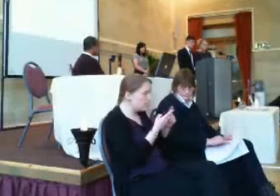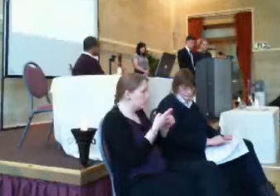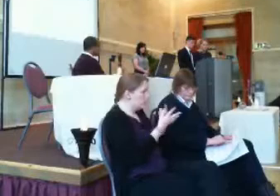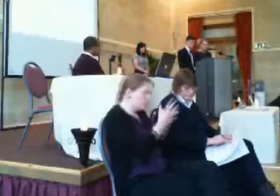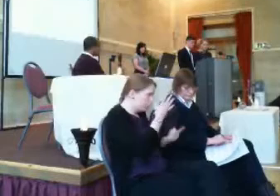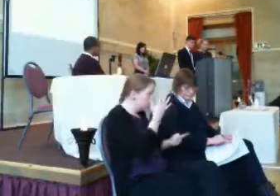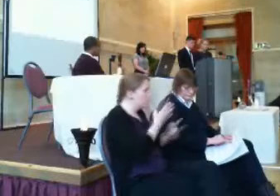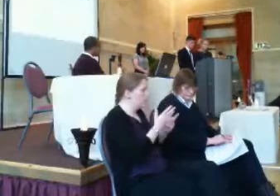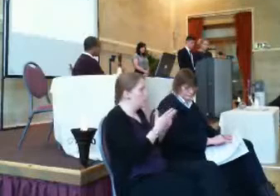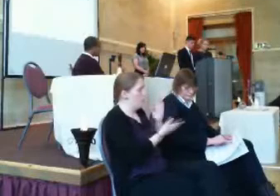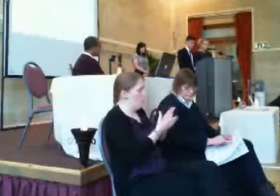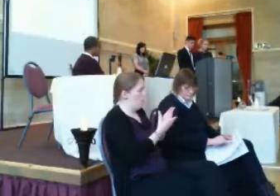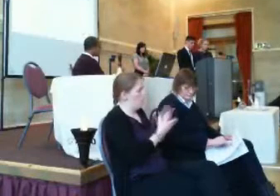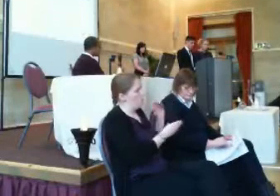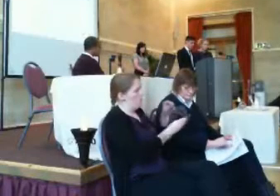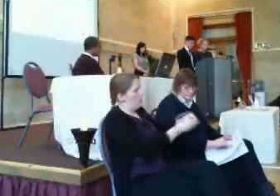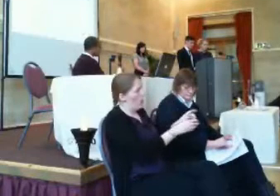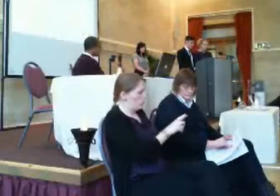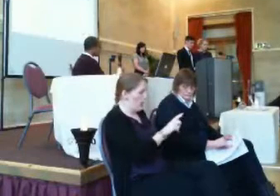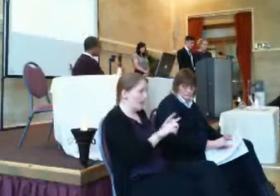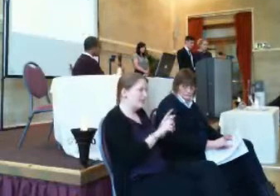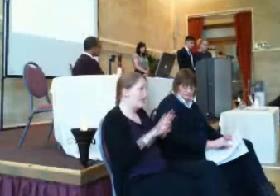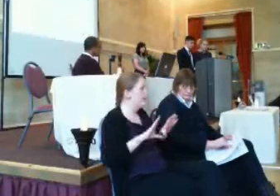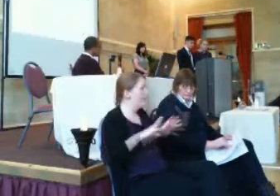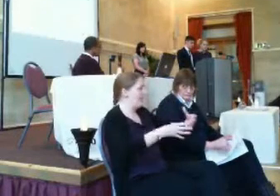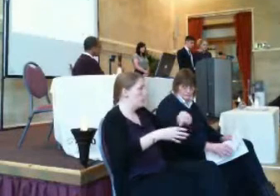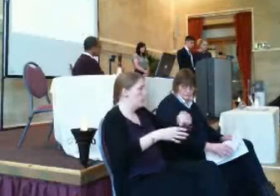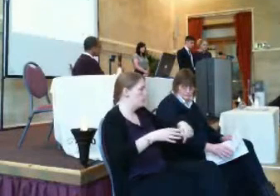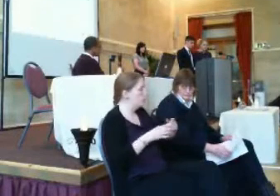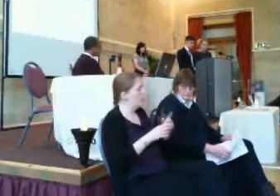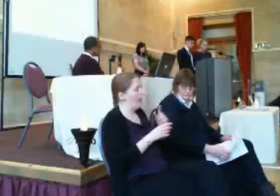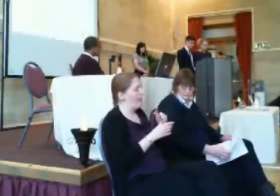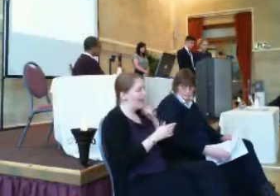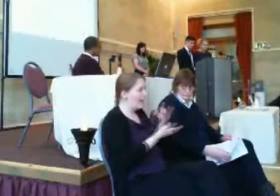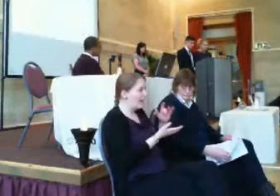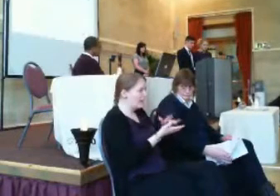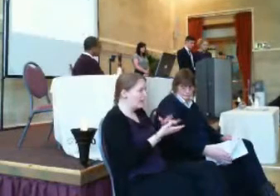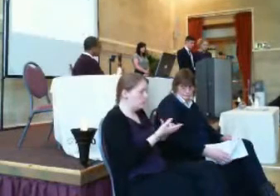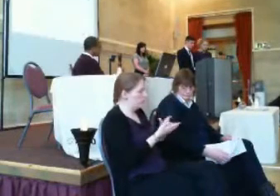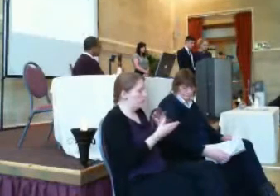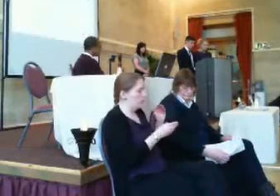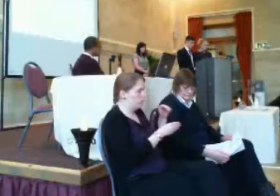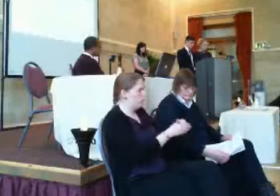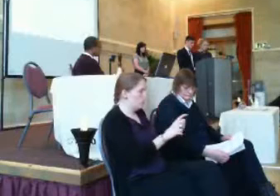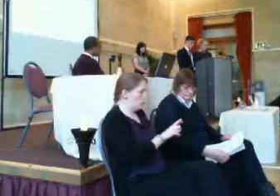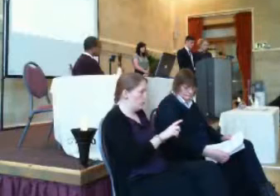in all the concentration camps and ghettos. They were sent to the killing centres too.